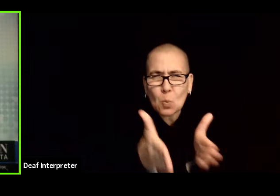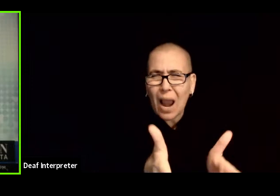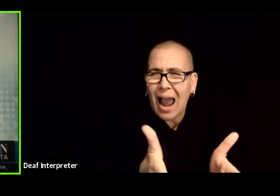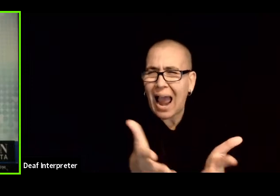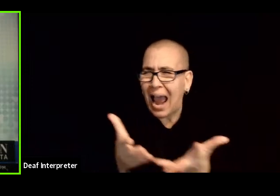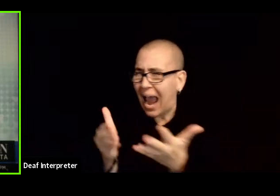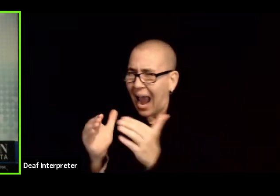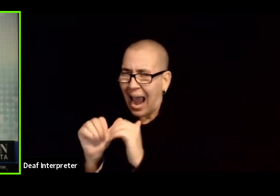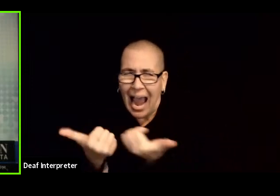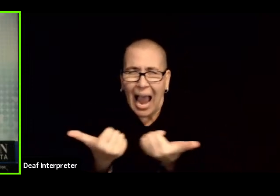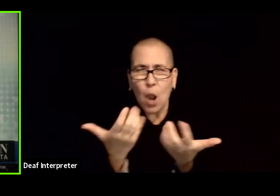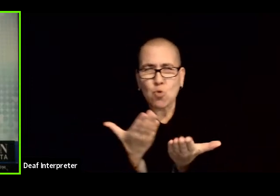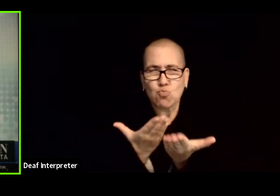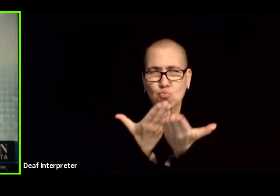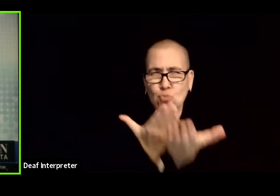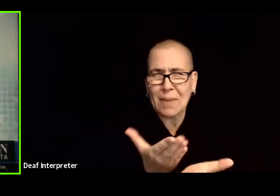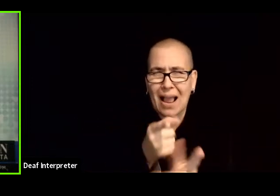now.